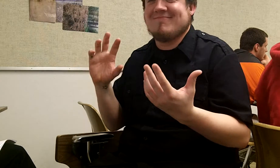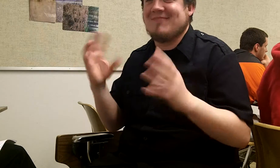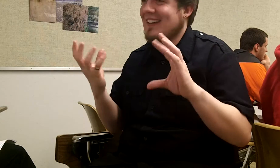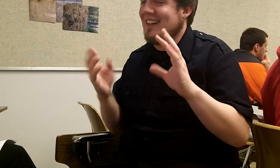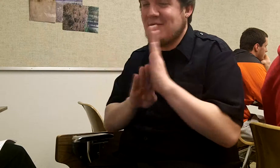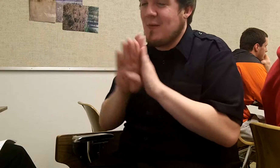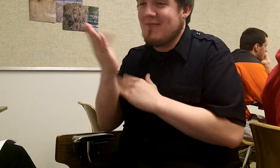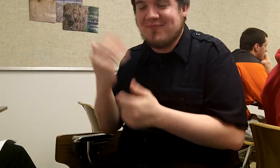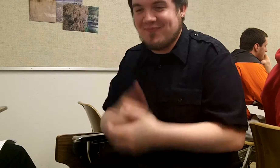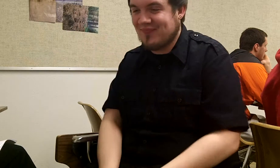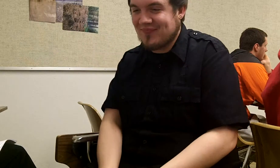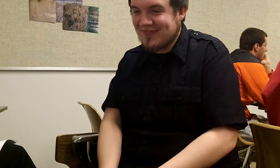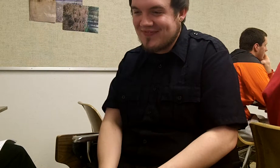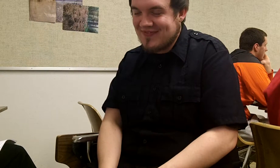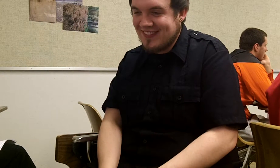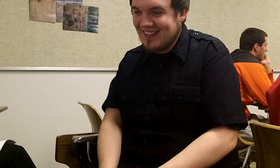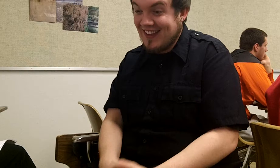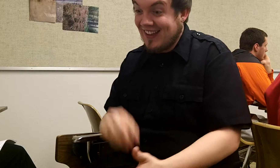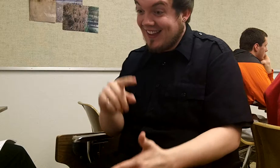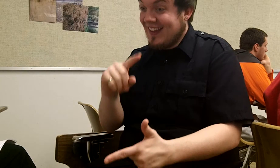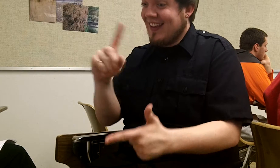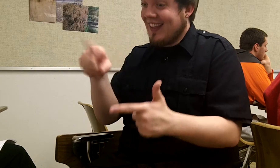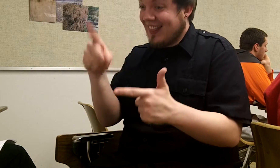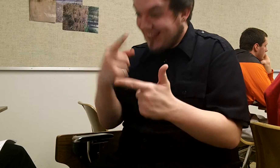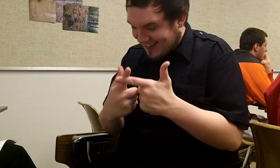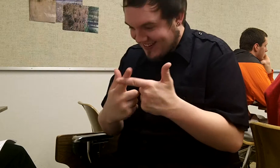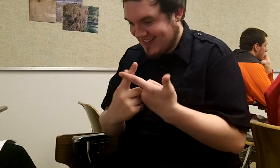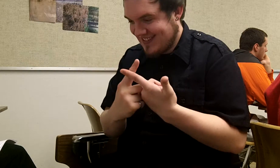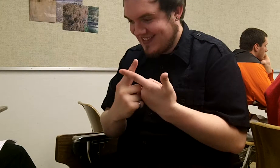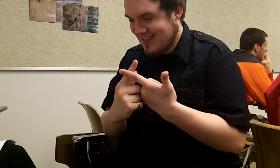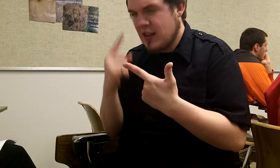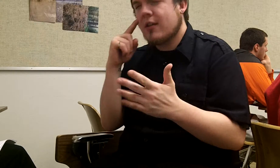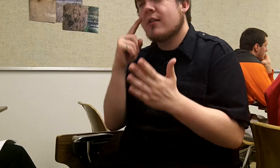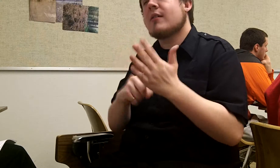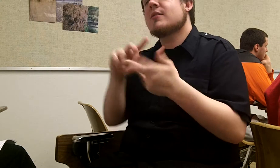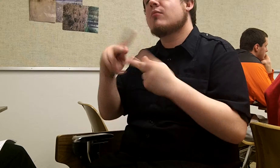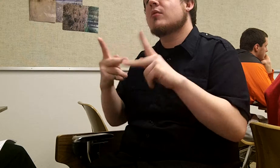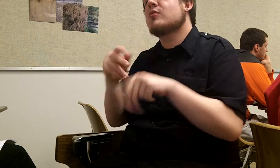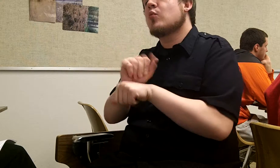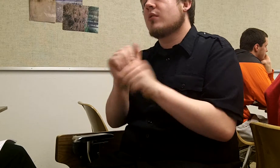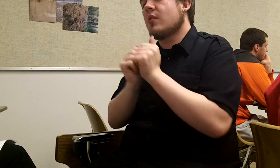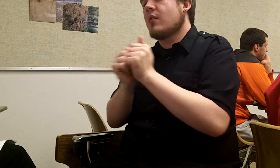Yeah. Then what happened is they realized these proteins work together in a pathway, and so when they put them all together, these names go